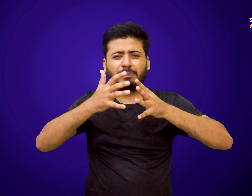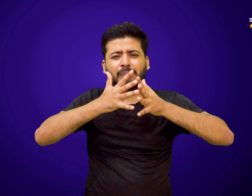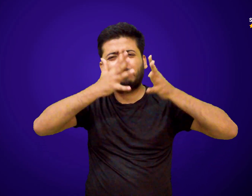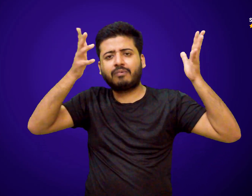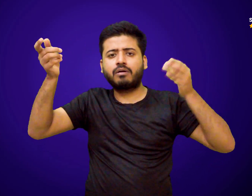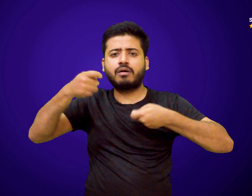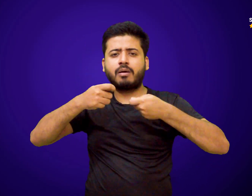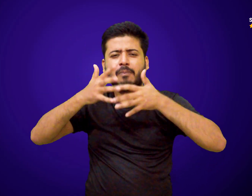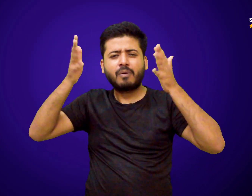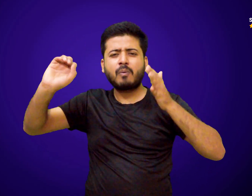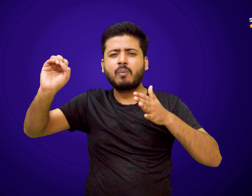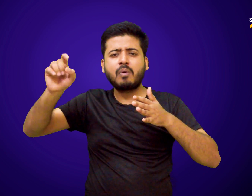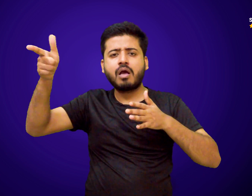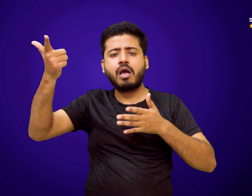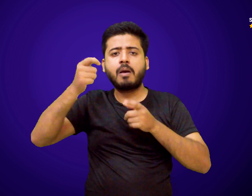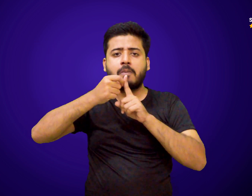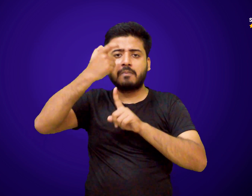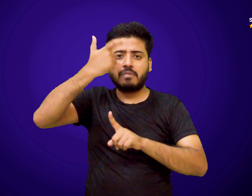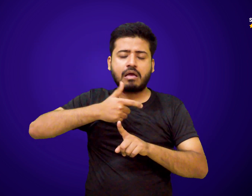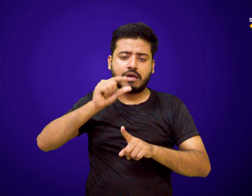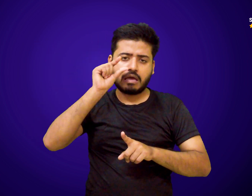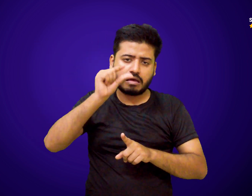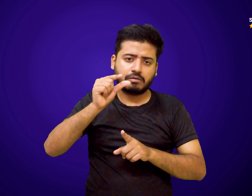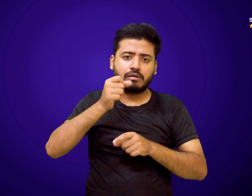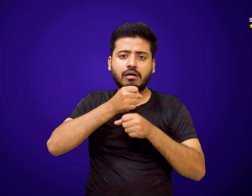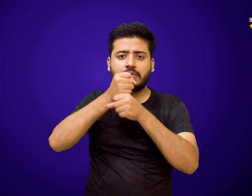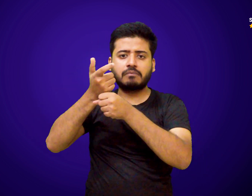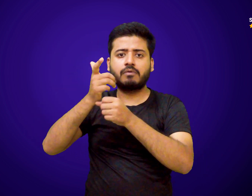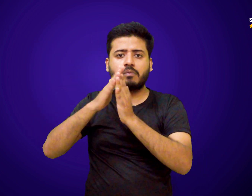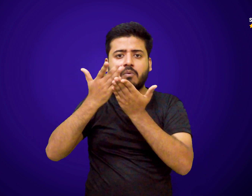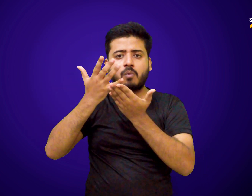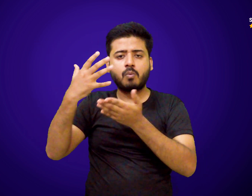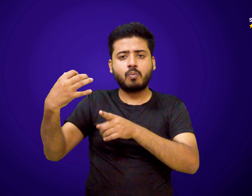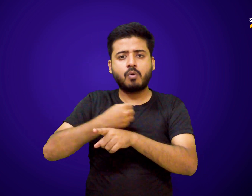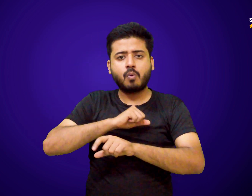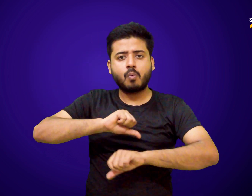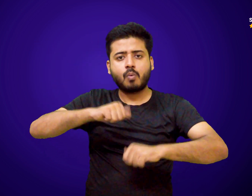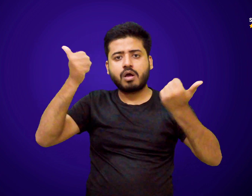scrapped, the ECR distinction is handled differently. ECR